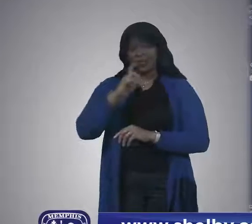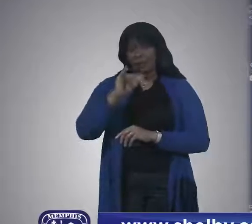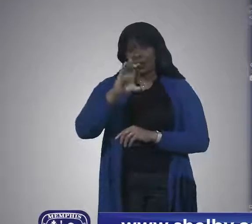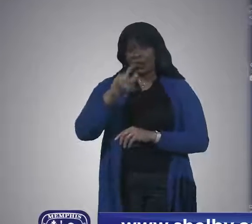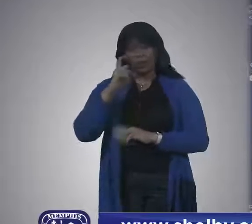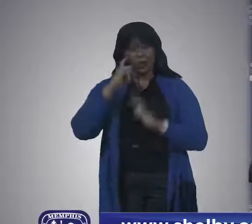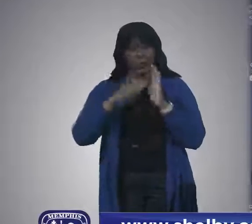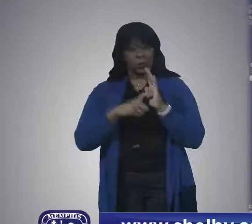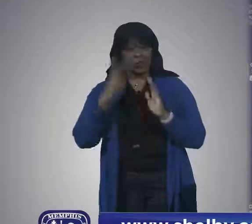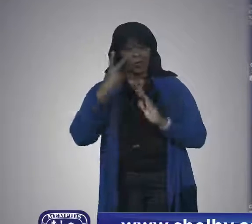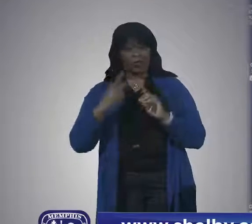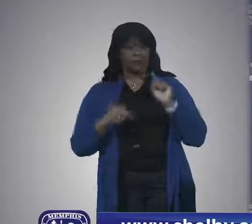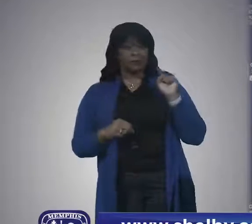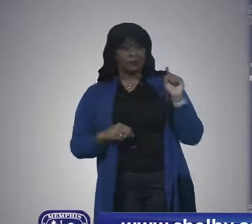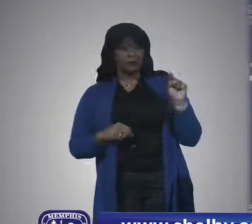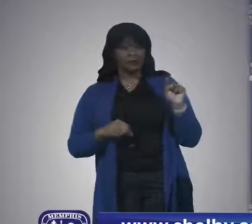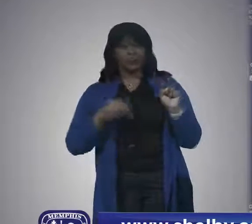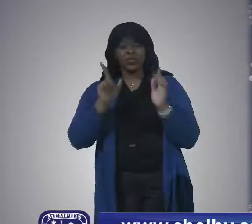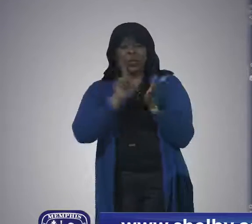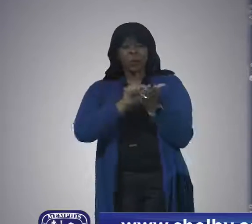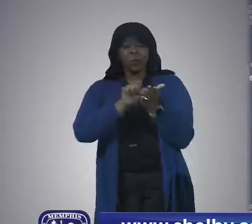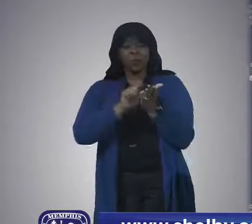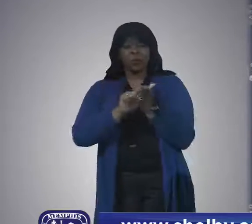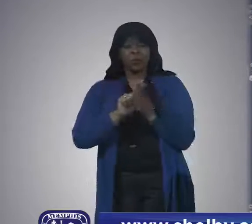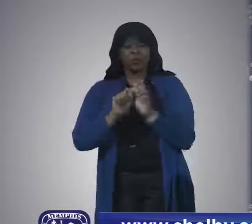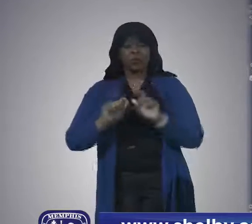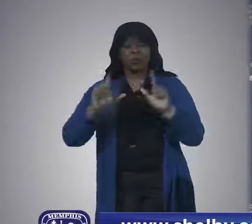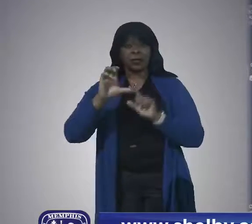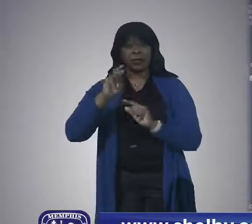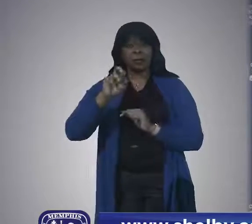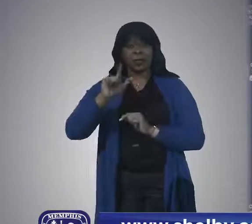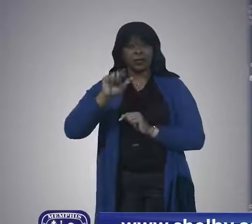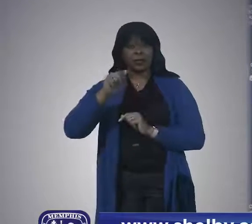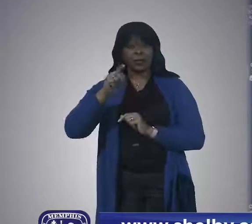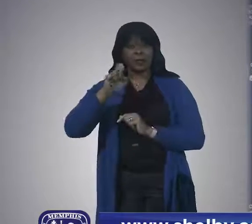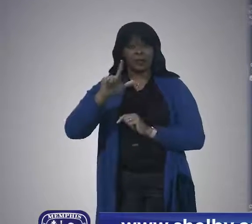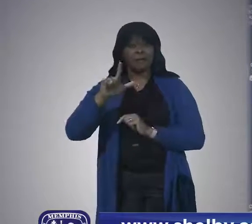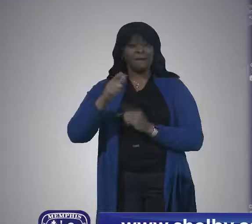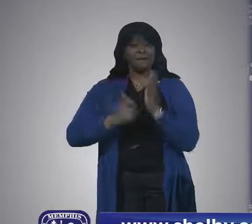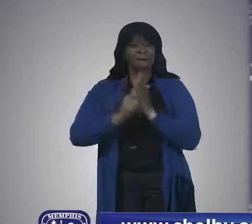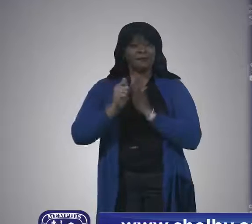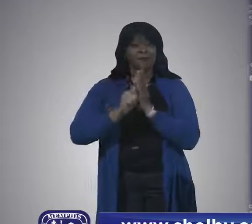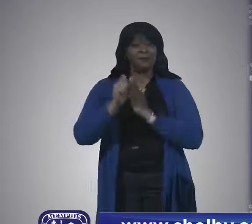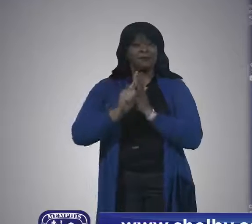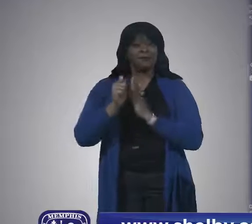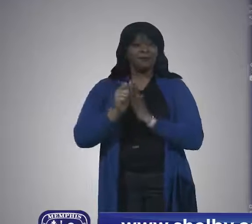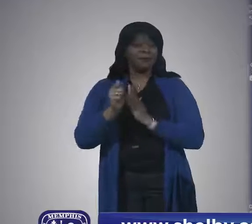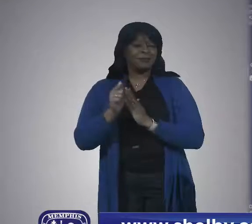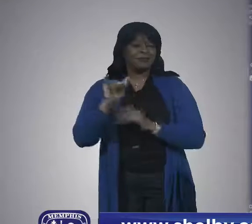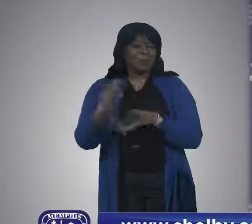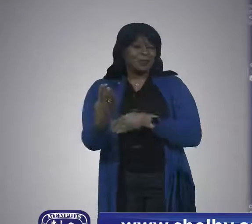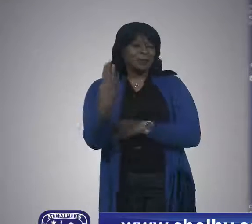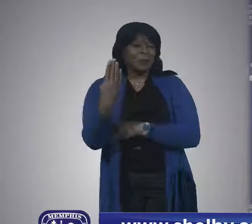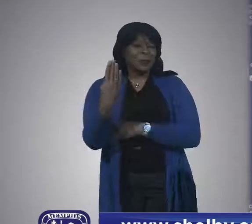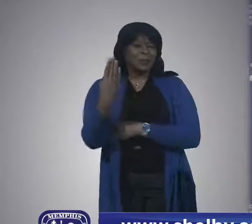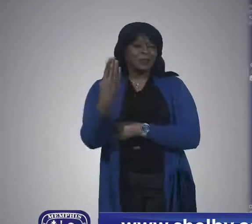saw the commercial appeal article this